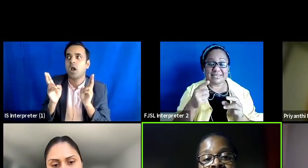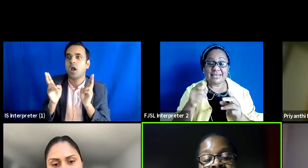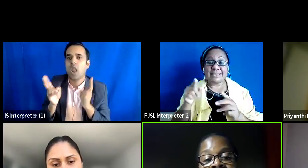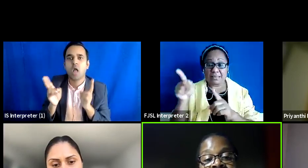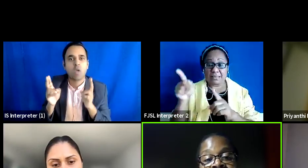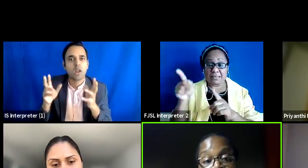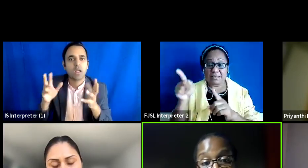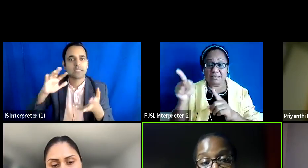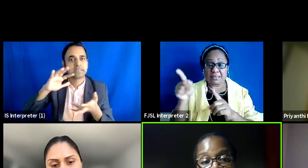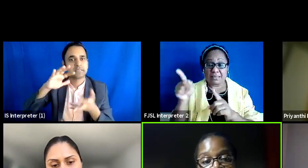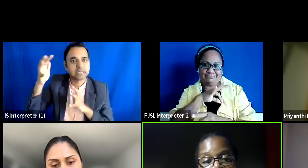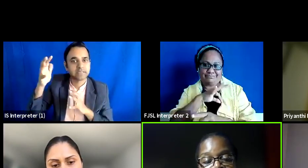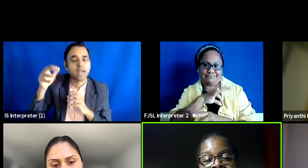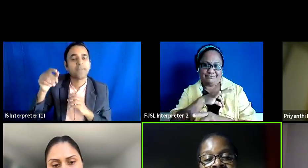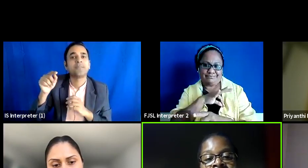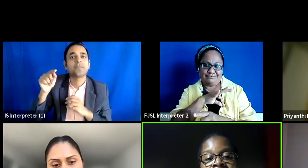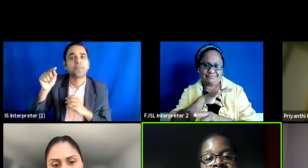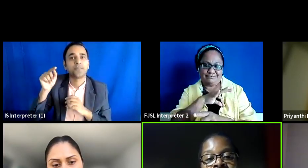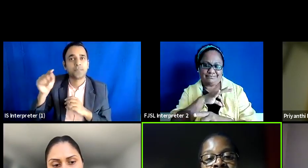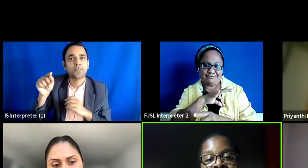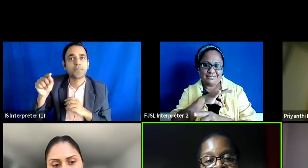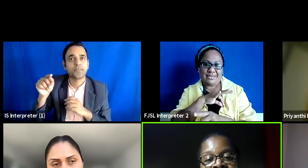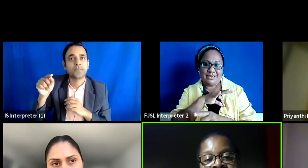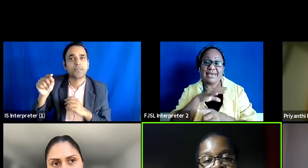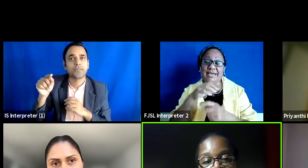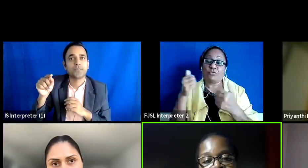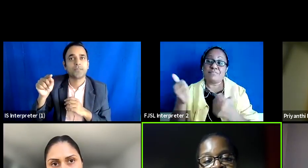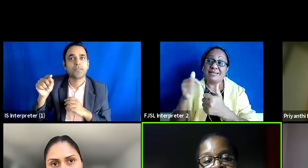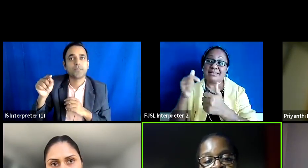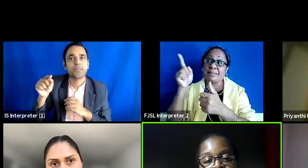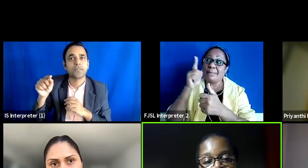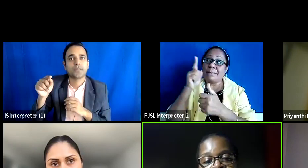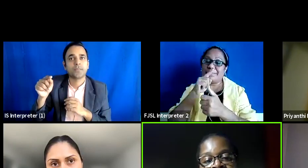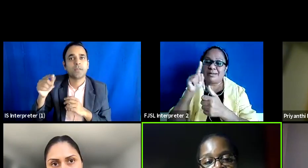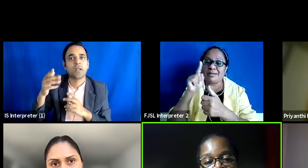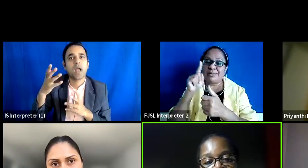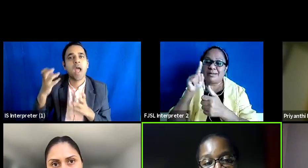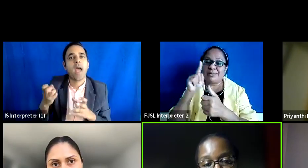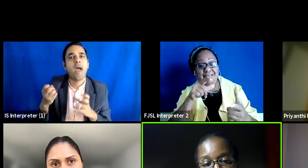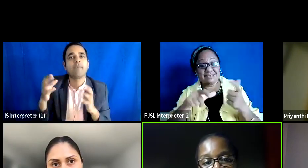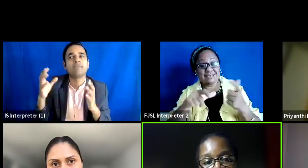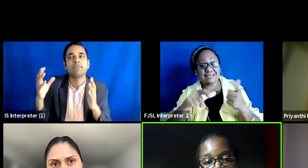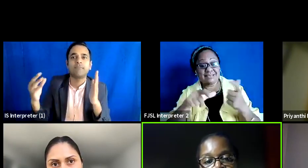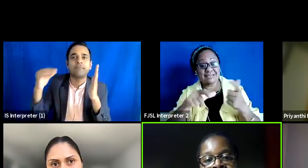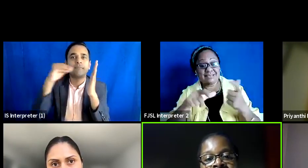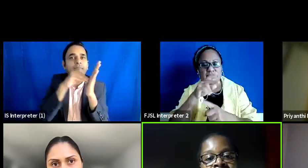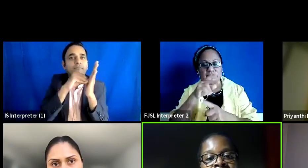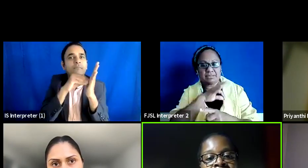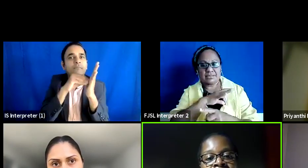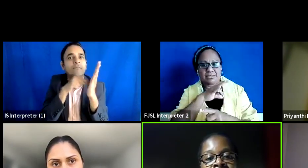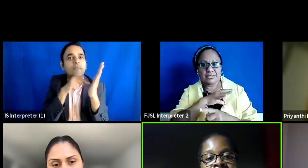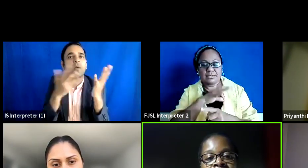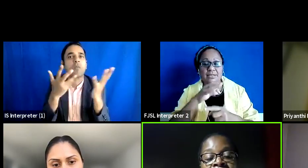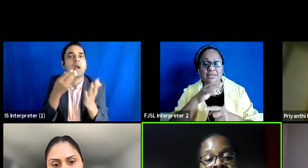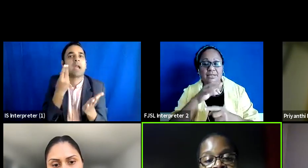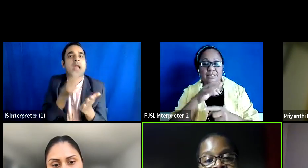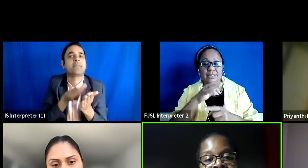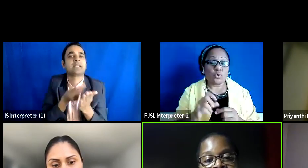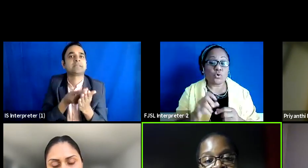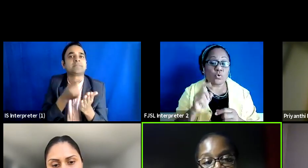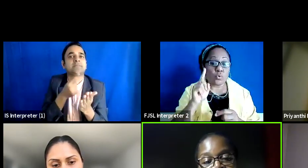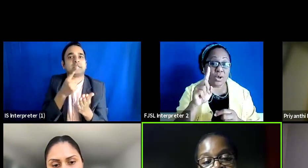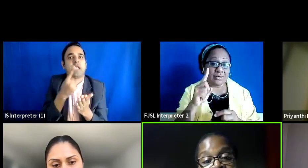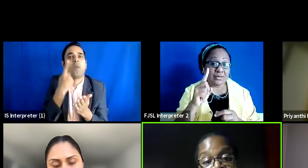And the capitalist thinking and the first violence which I see with